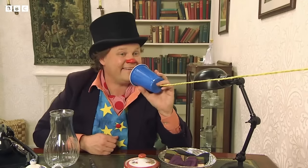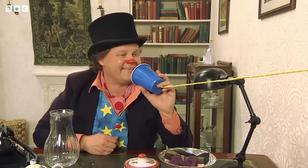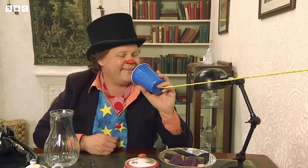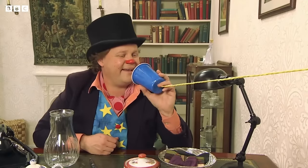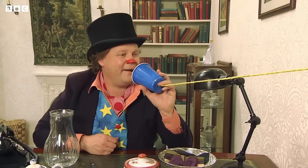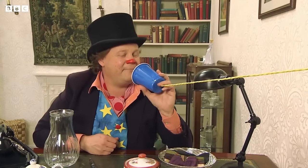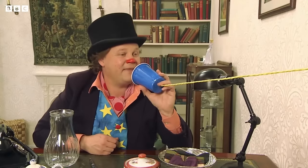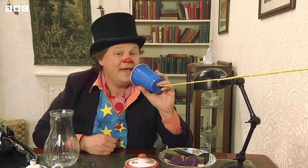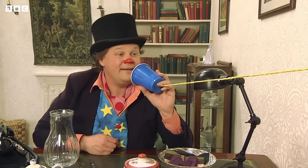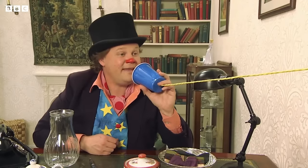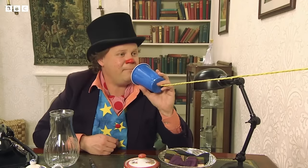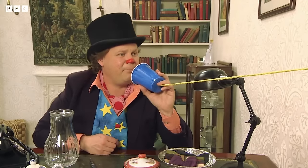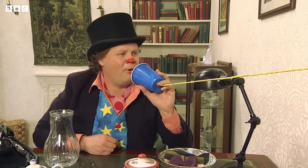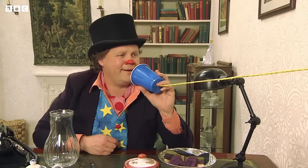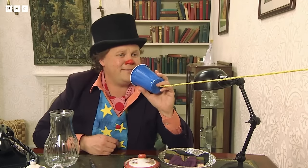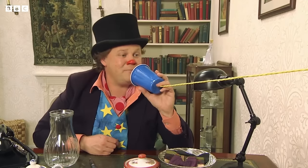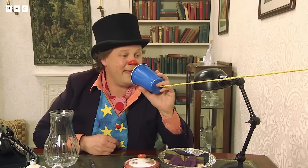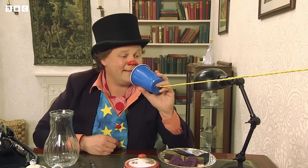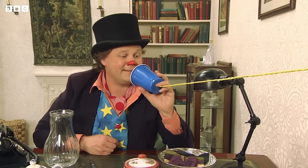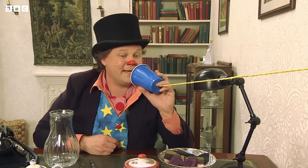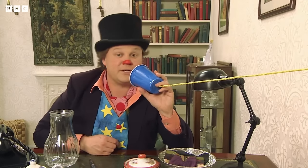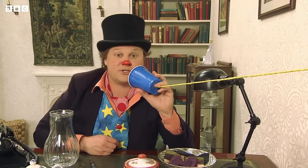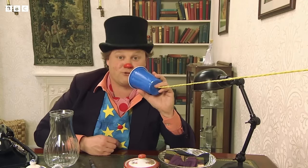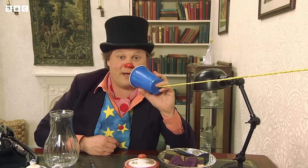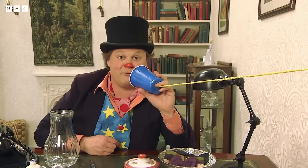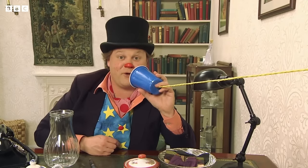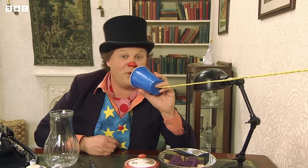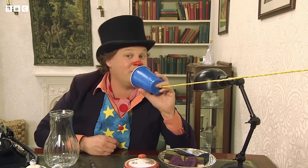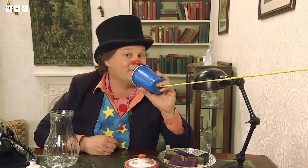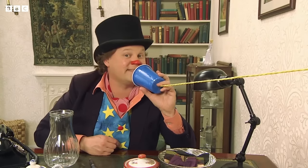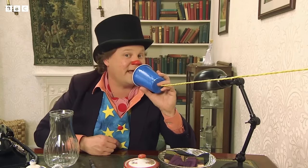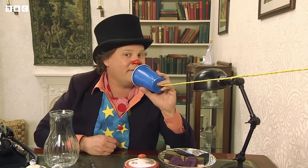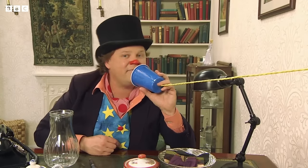is. Dear boy, did you make this string phone yourself?